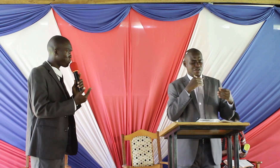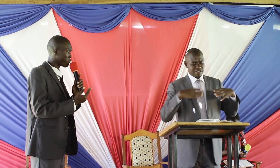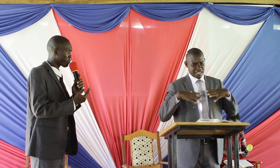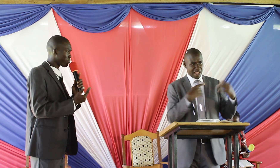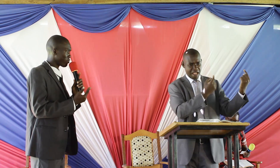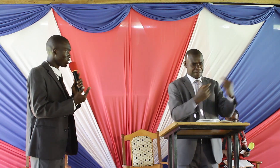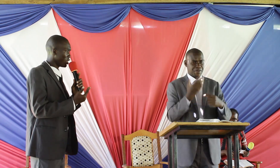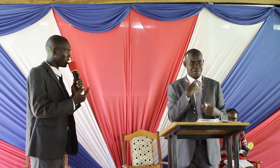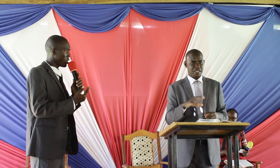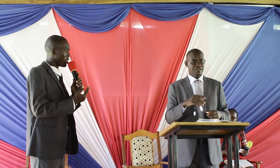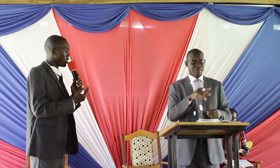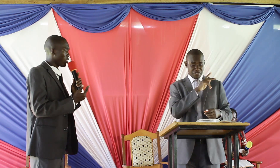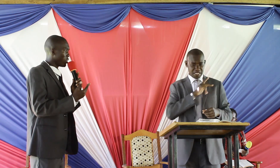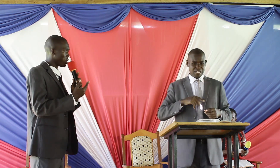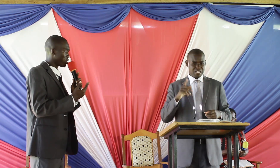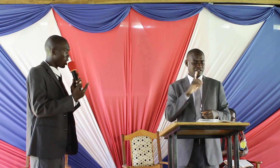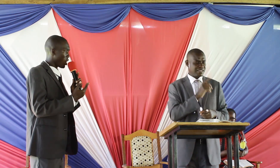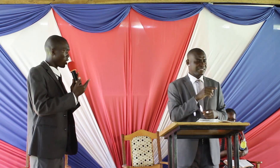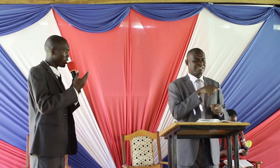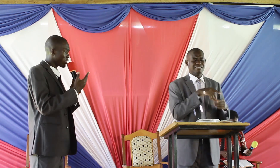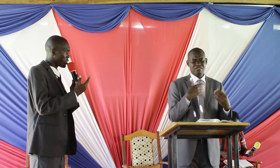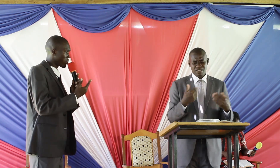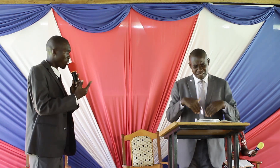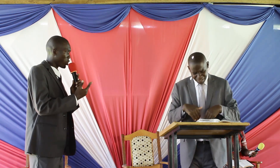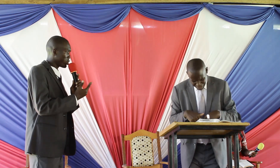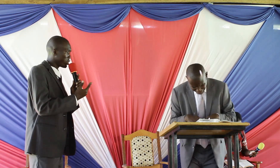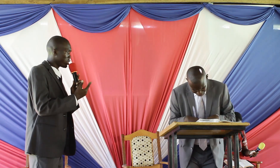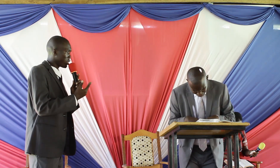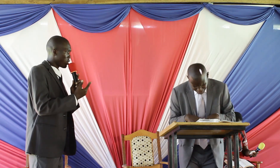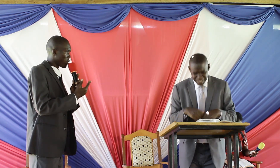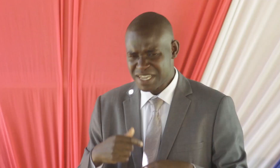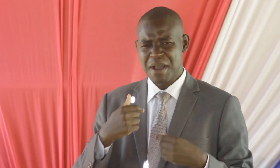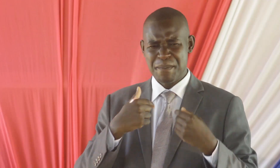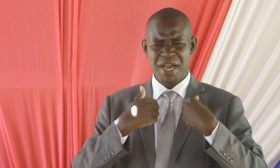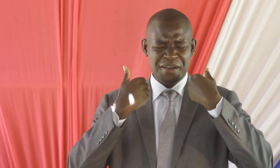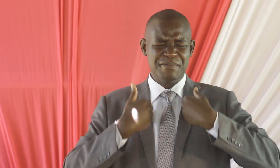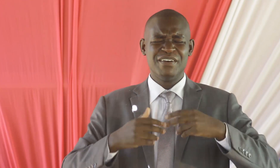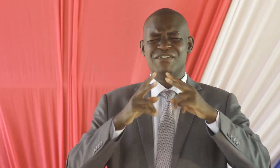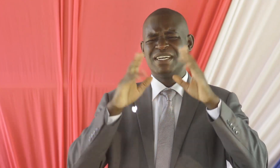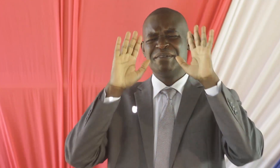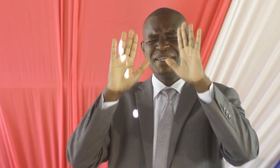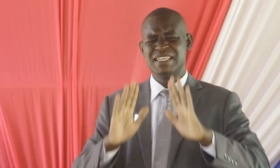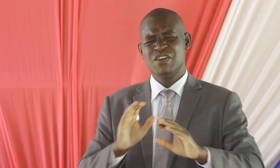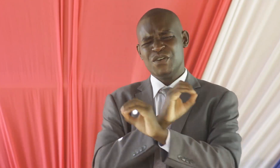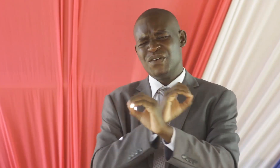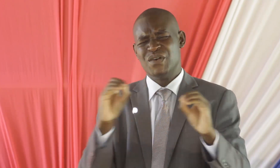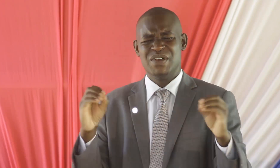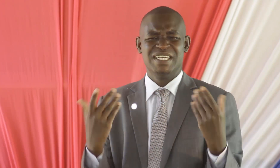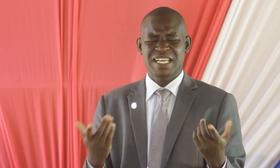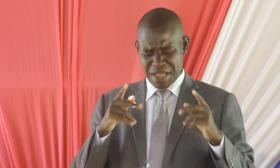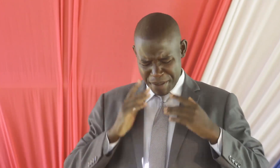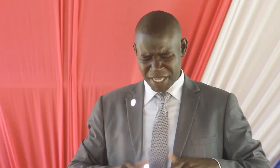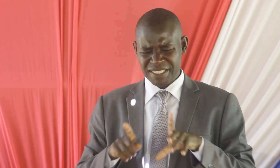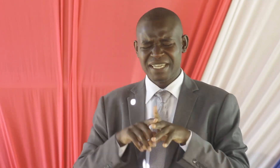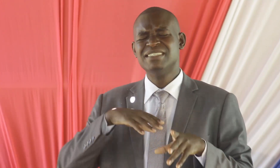came, this disabled came and bowed,